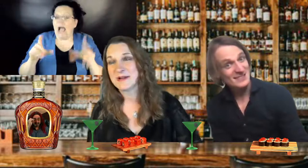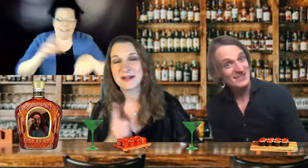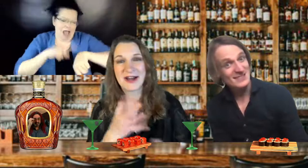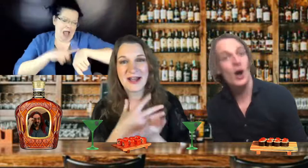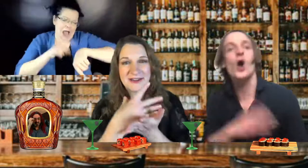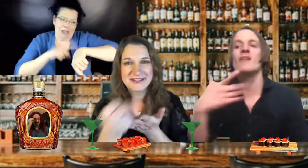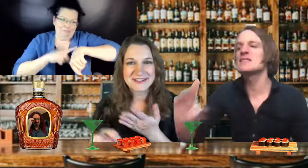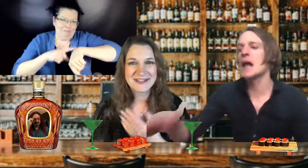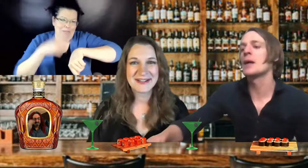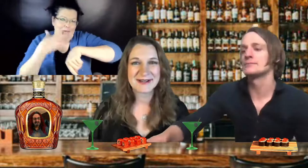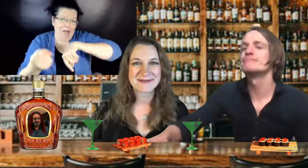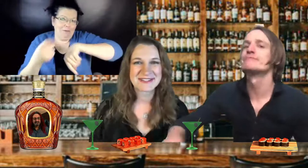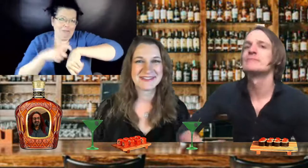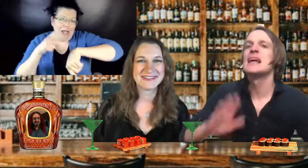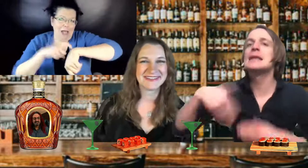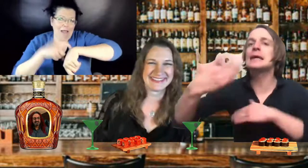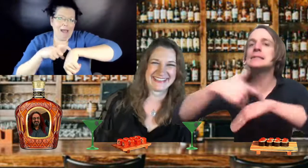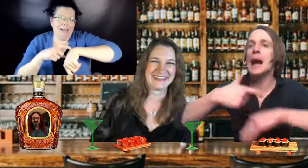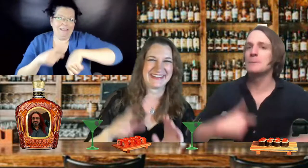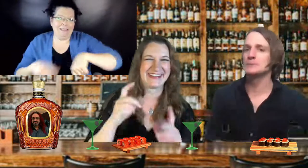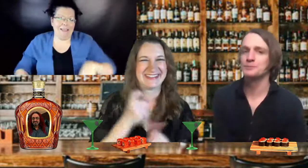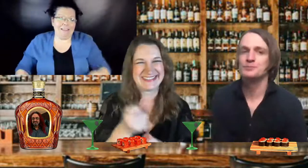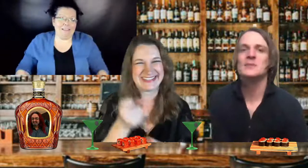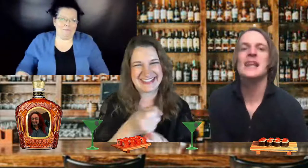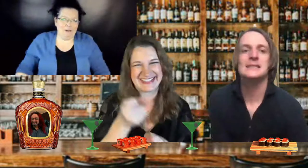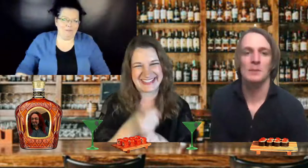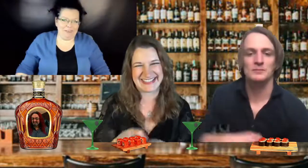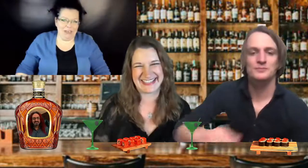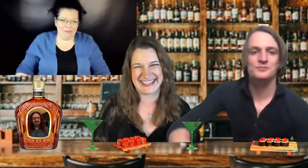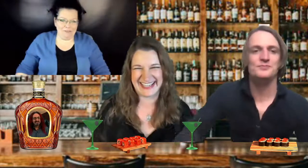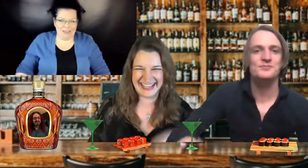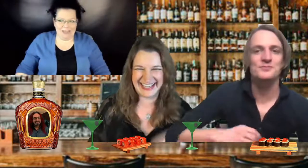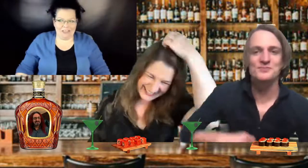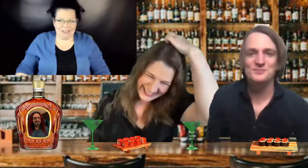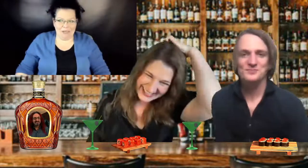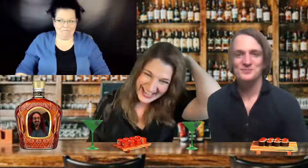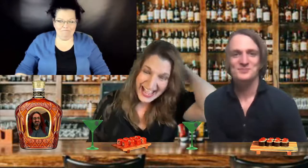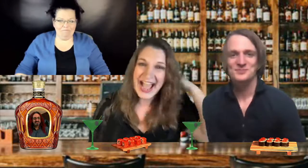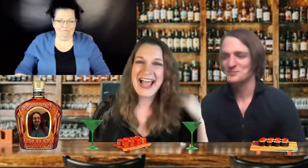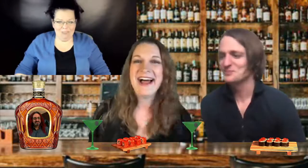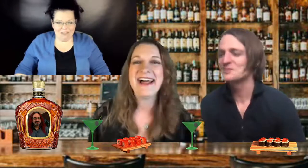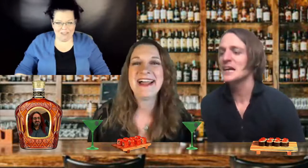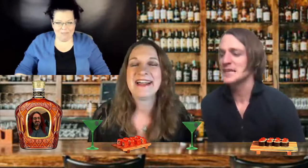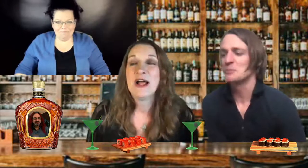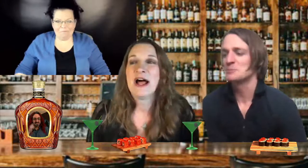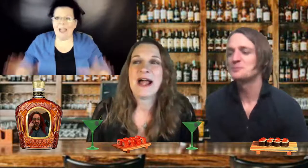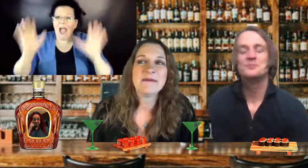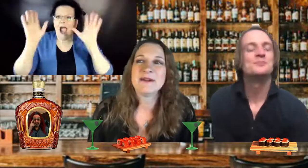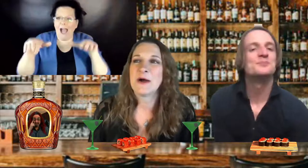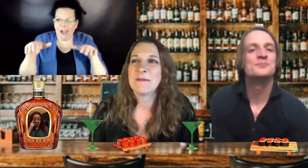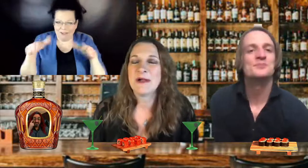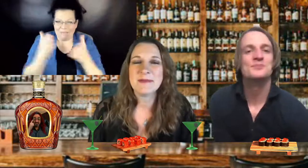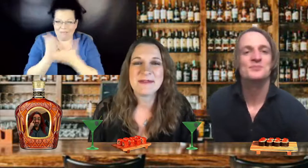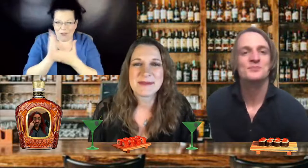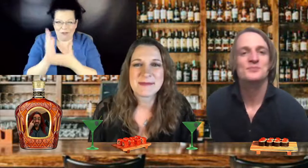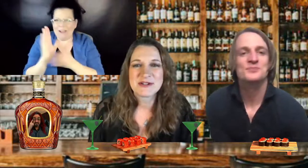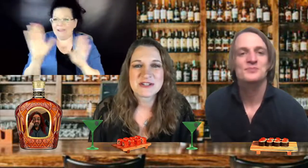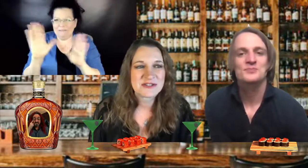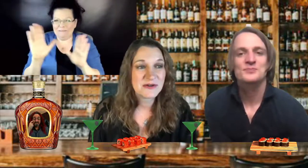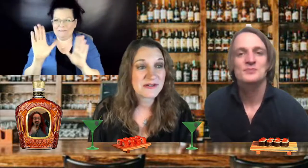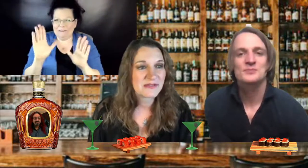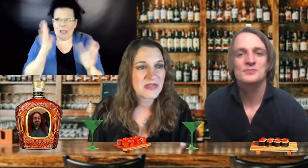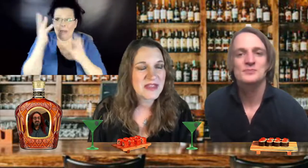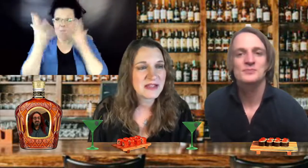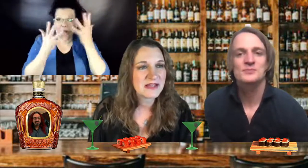time. We are out of time. So I see. We'll have to gather again next time. Mm-hmm. I'm all about the